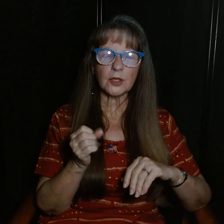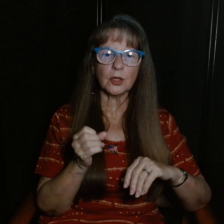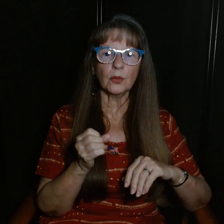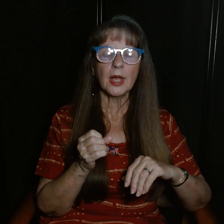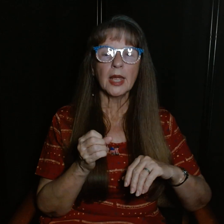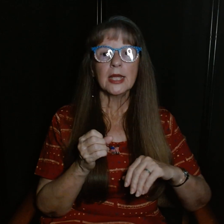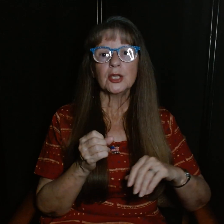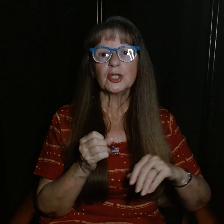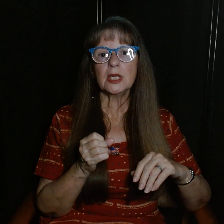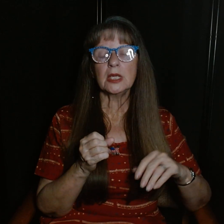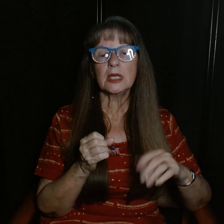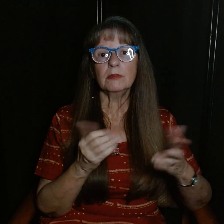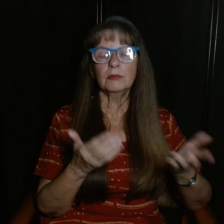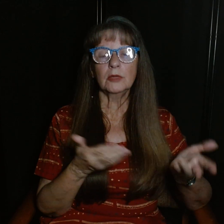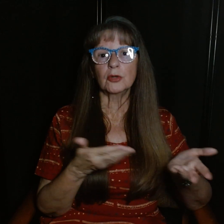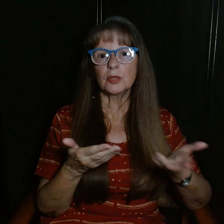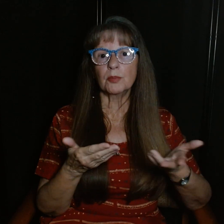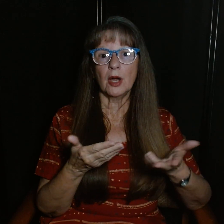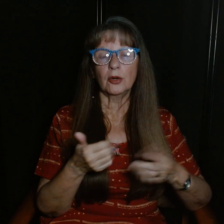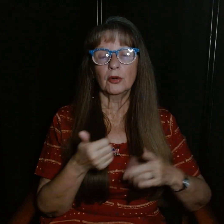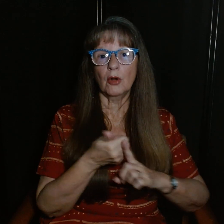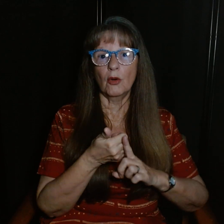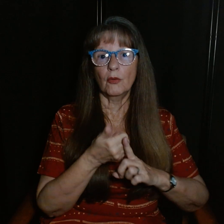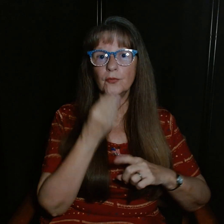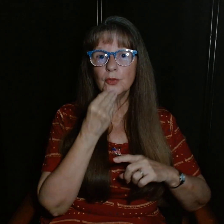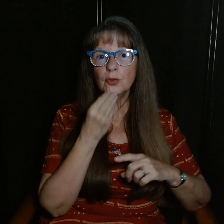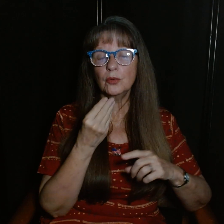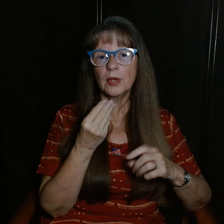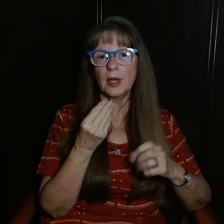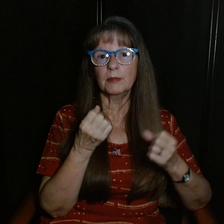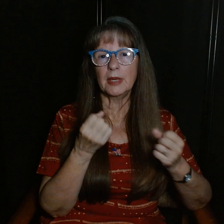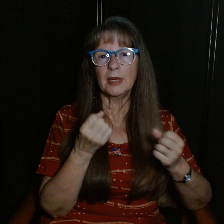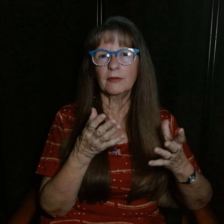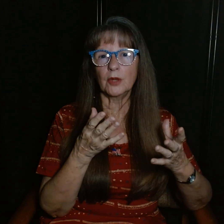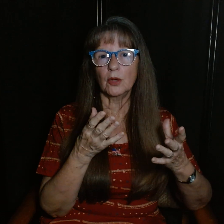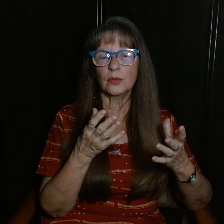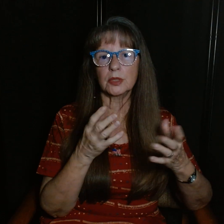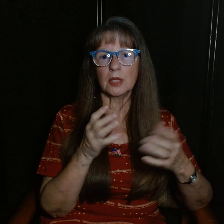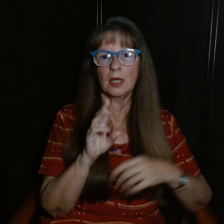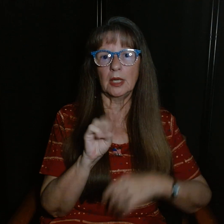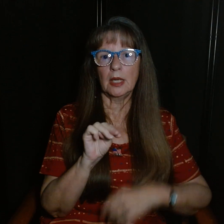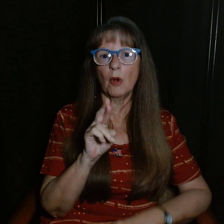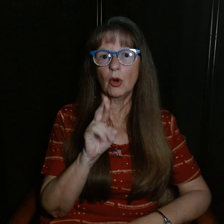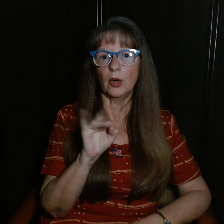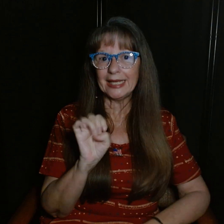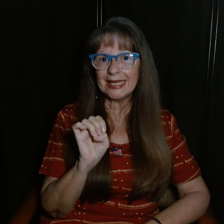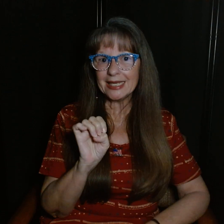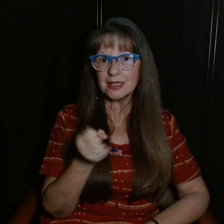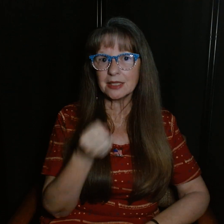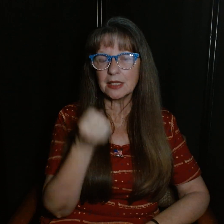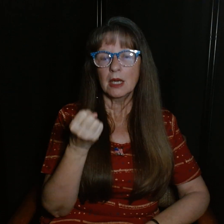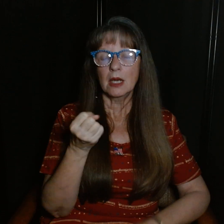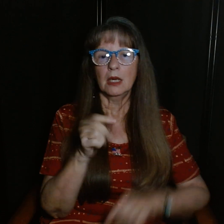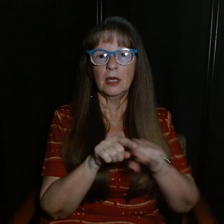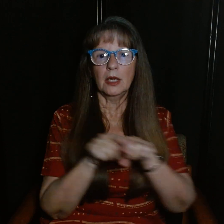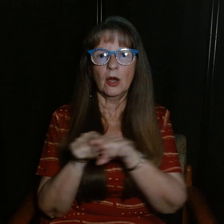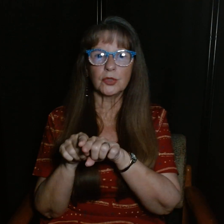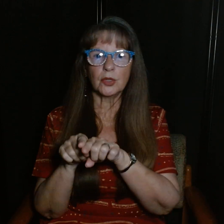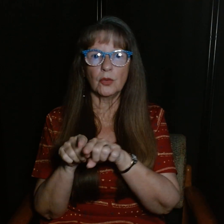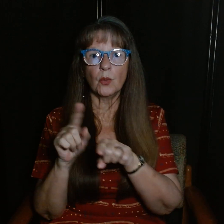So she brought her own food and many of those MREs, and also the ones